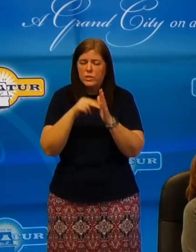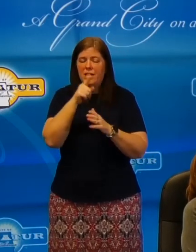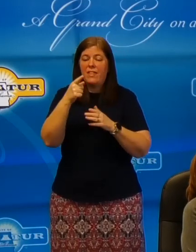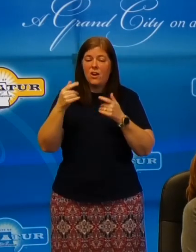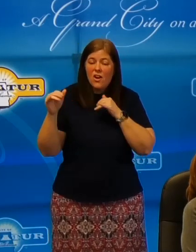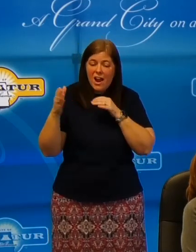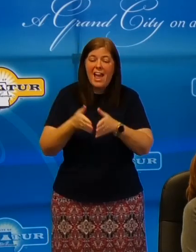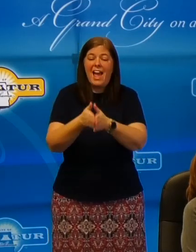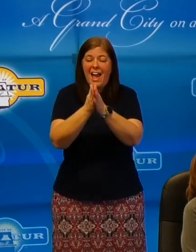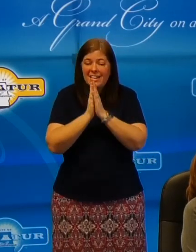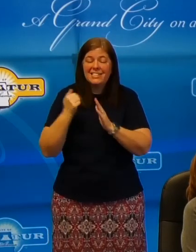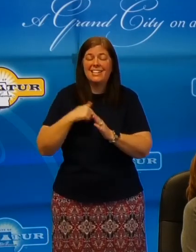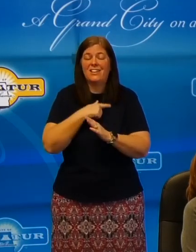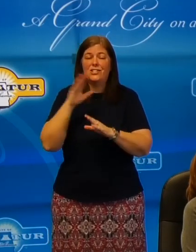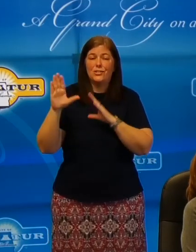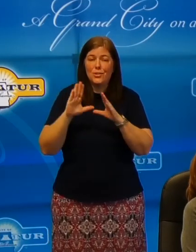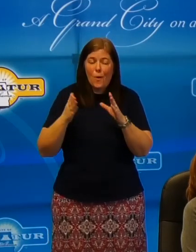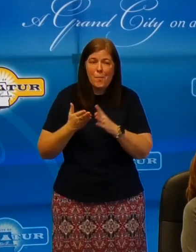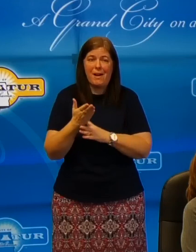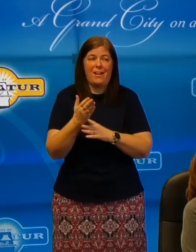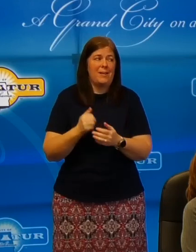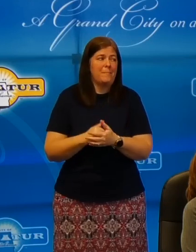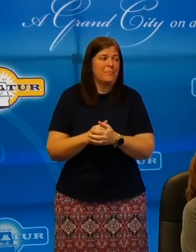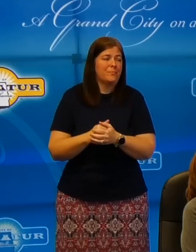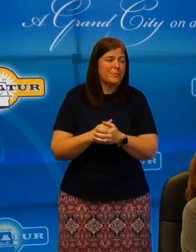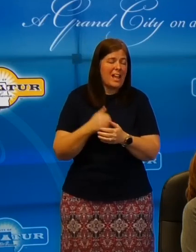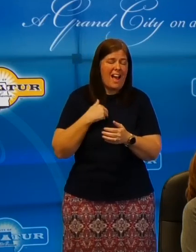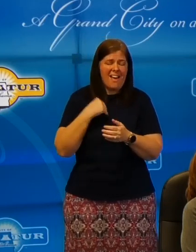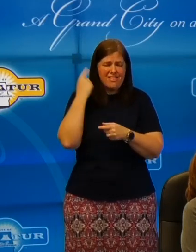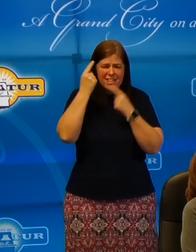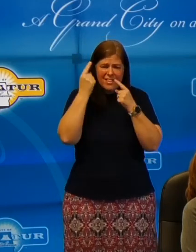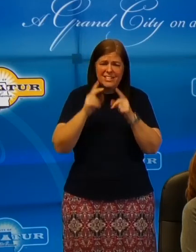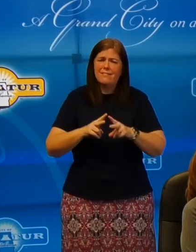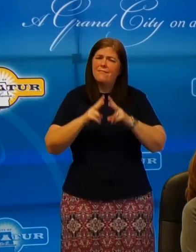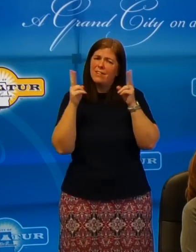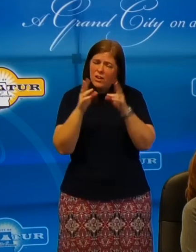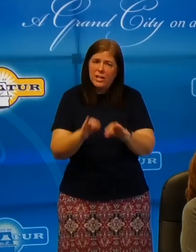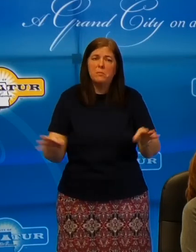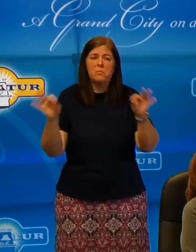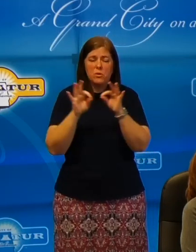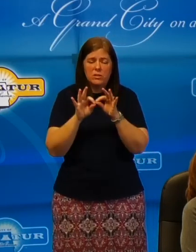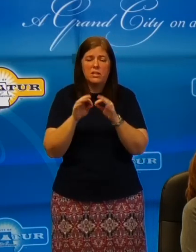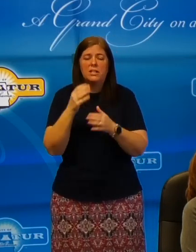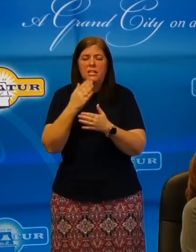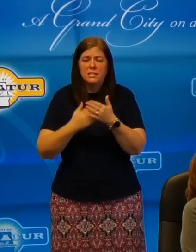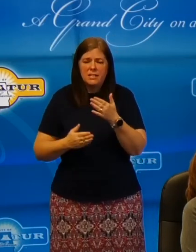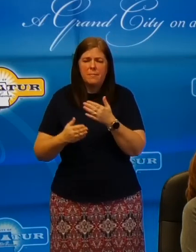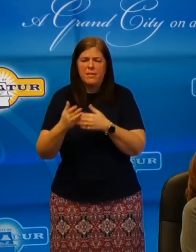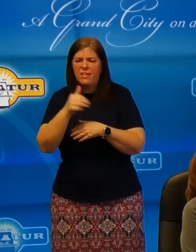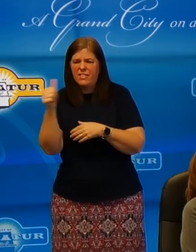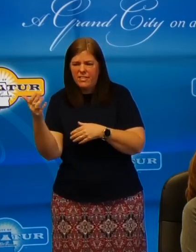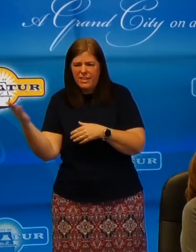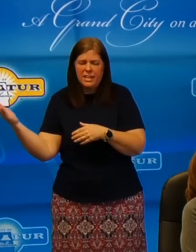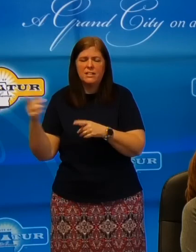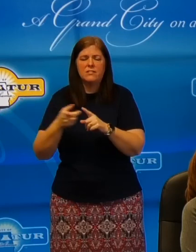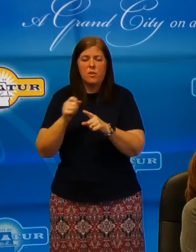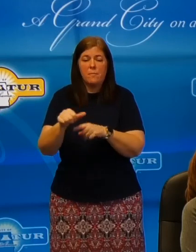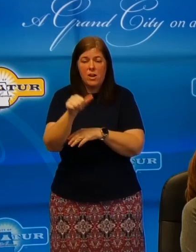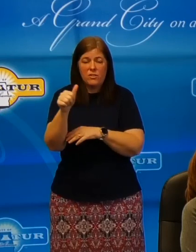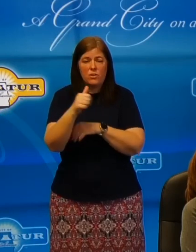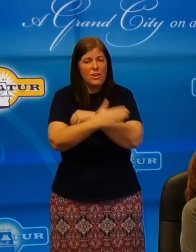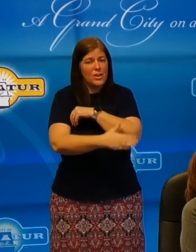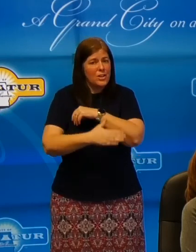a municipality are sticking with those, and I think that's very important. Some of those images from other countries are more than